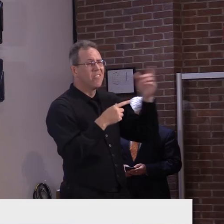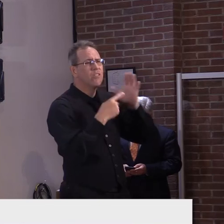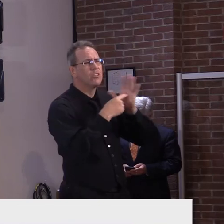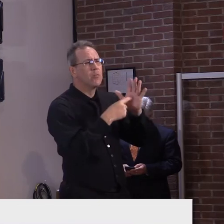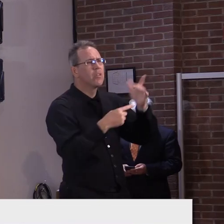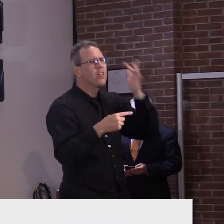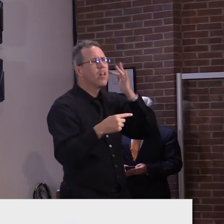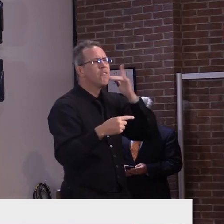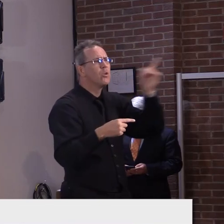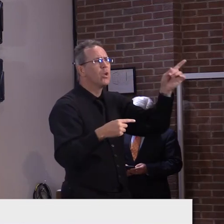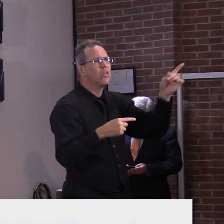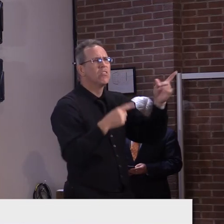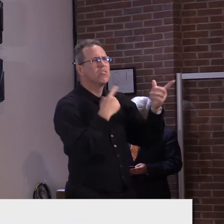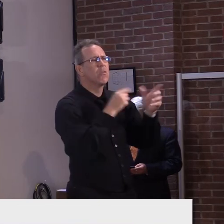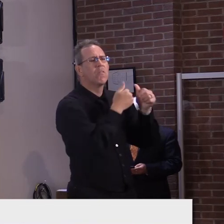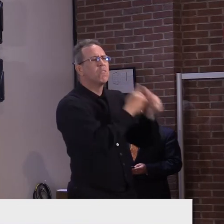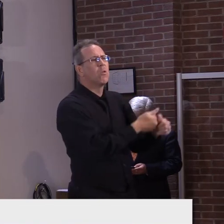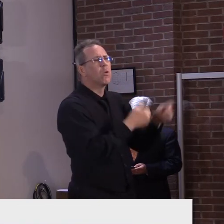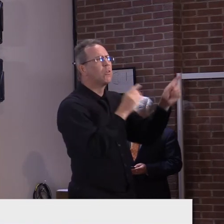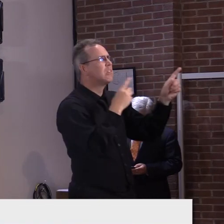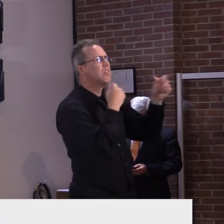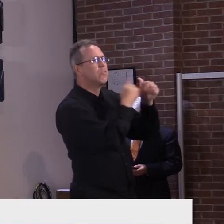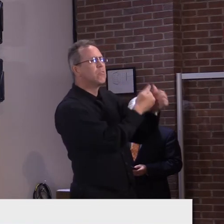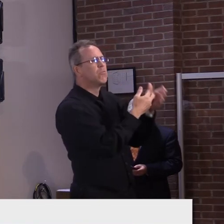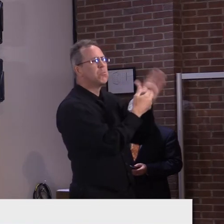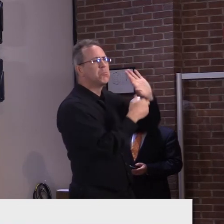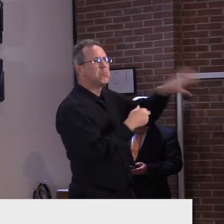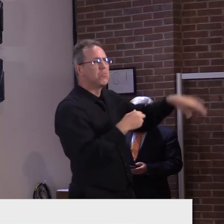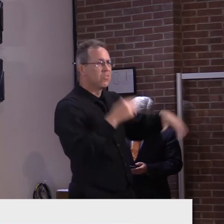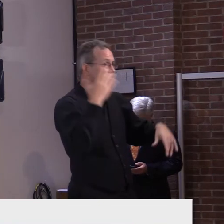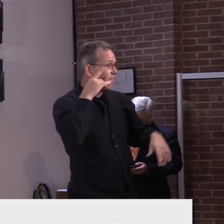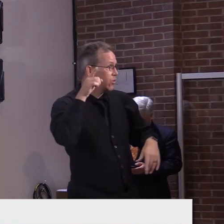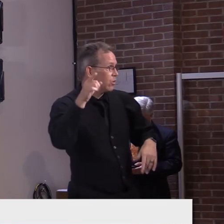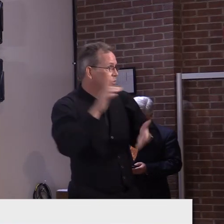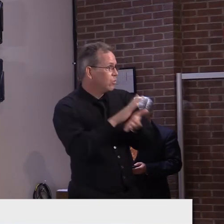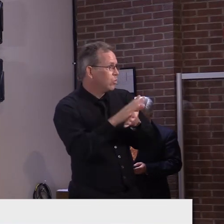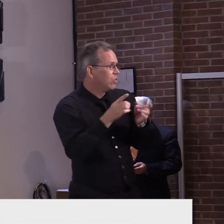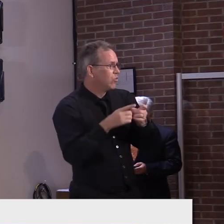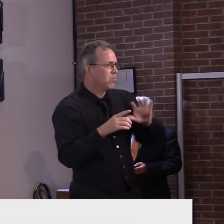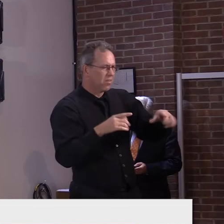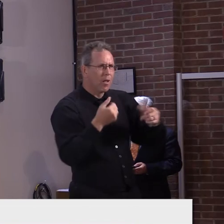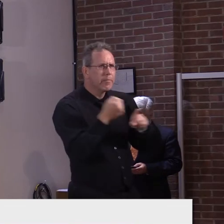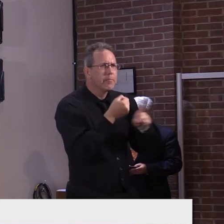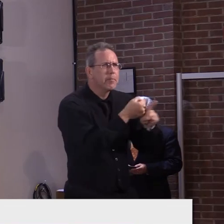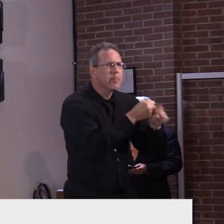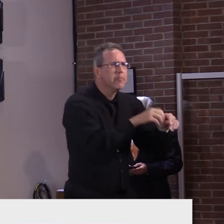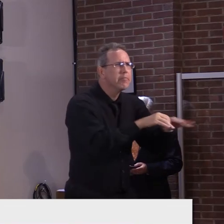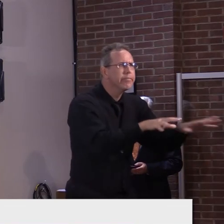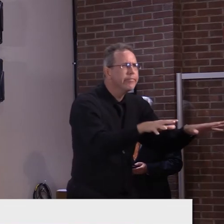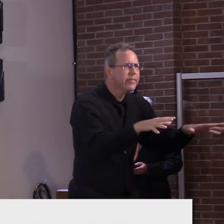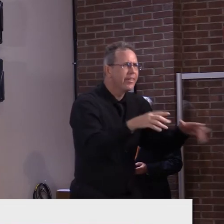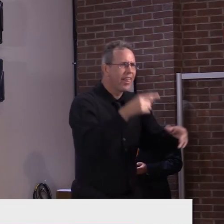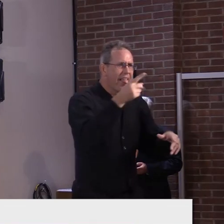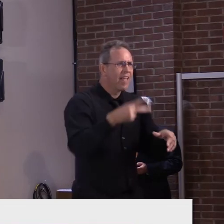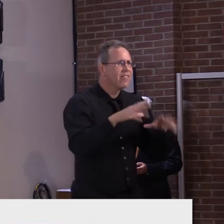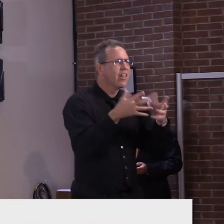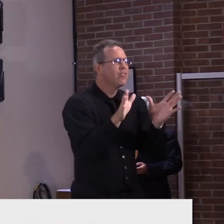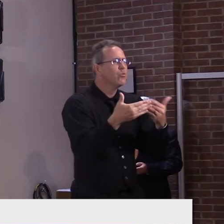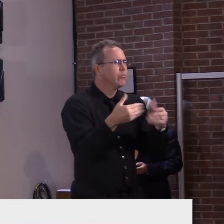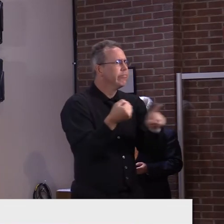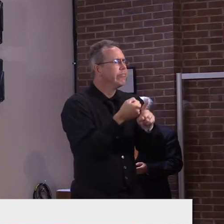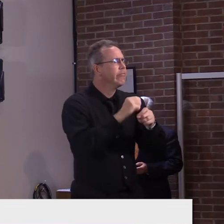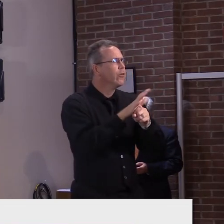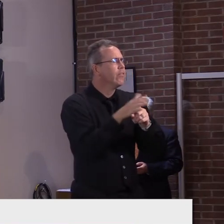infected half of the class. Should families, especially those with children too young for vaccination,